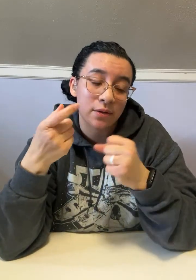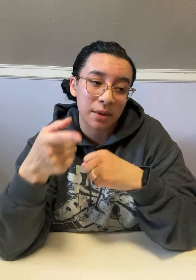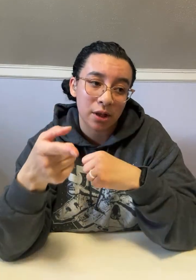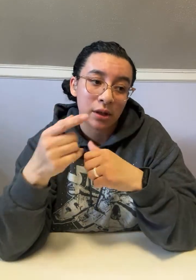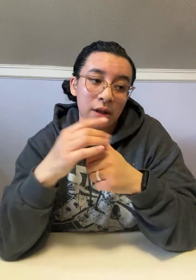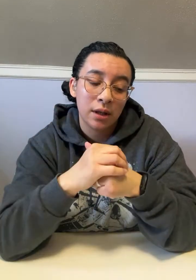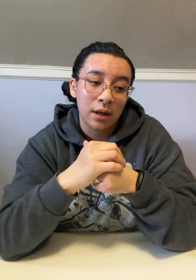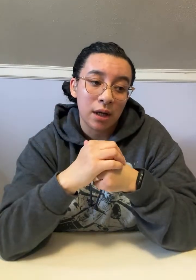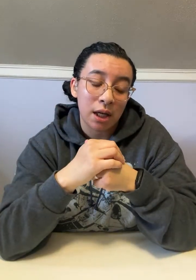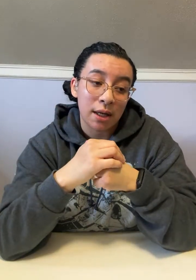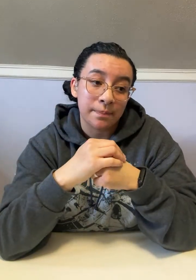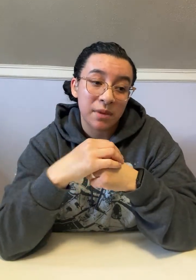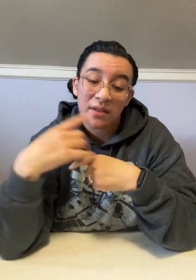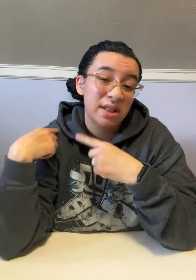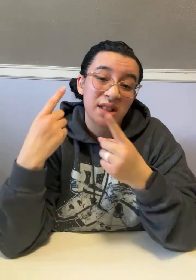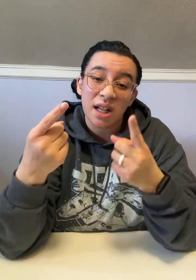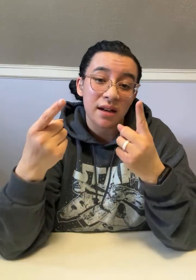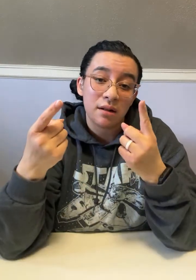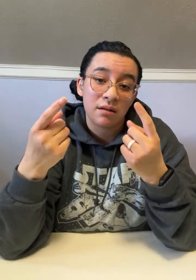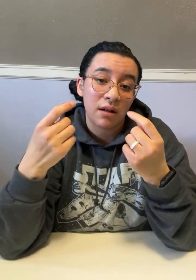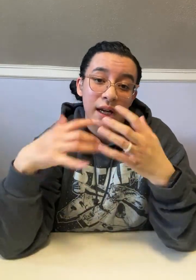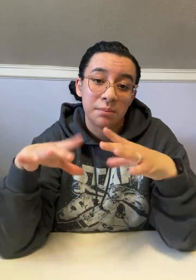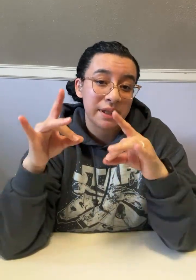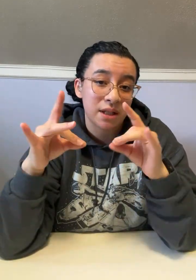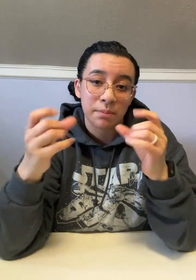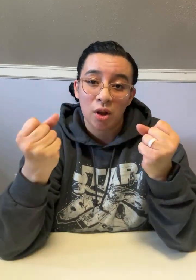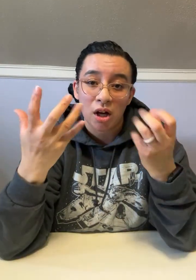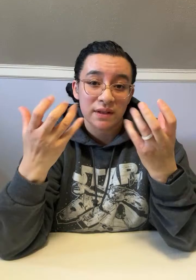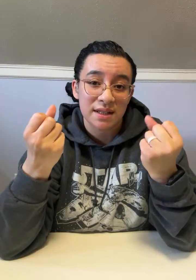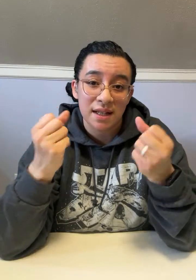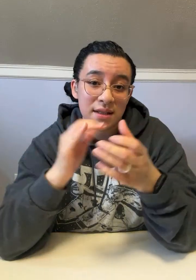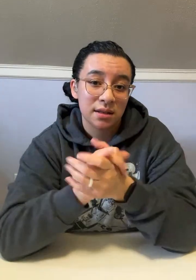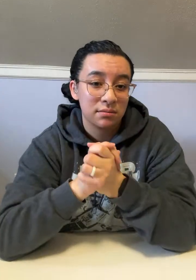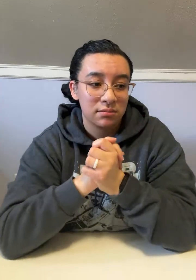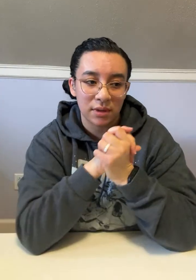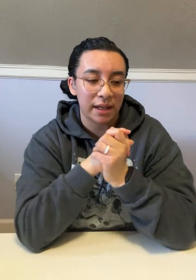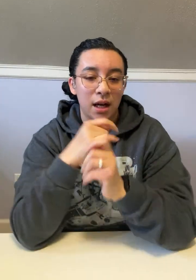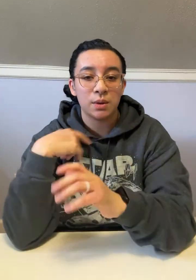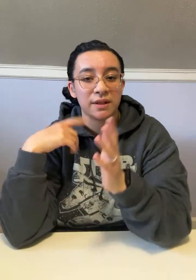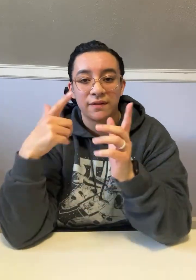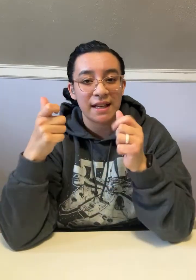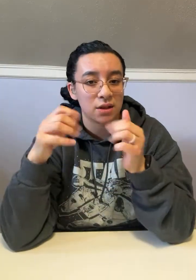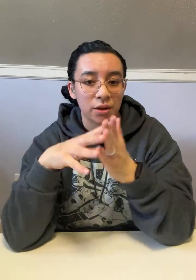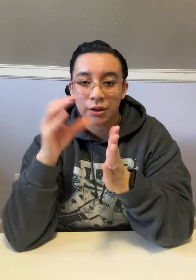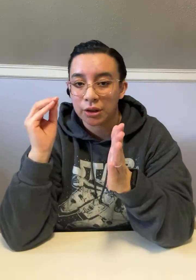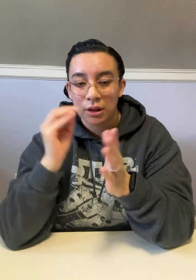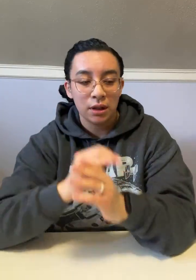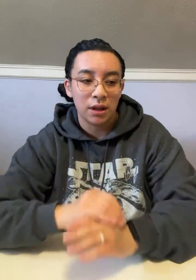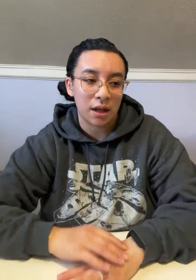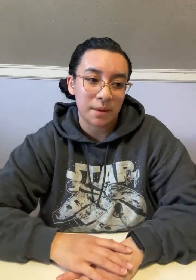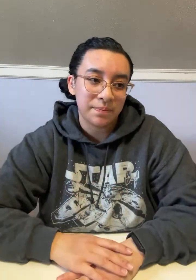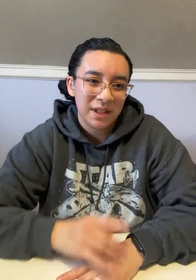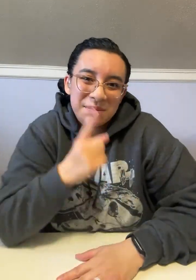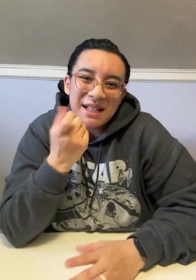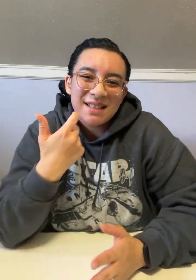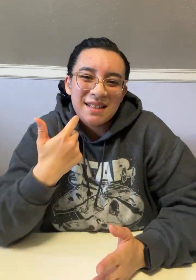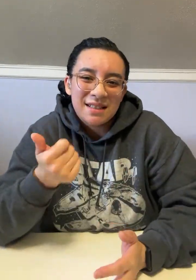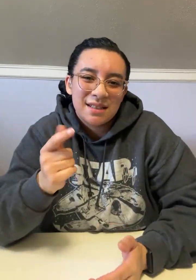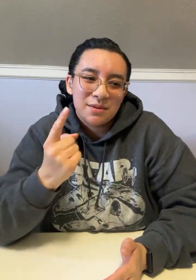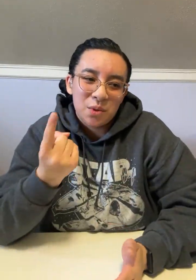there. But ever since then, I picked up a lot of the signs. Like, I was a fast learner. It's because that's one way